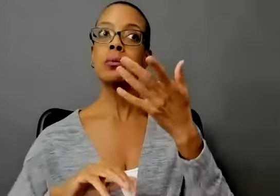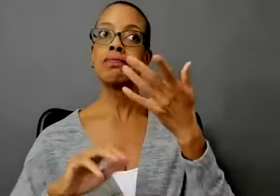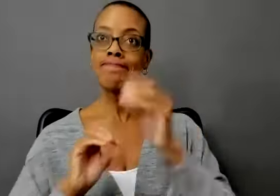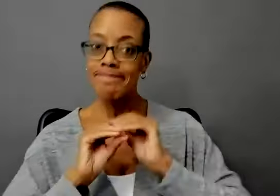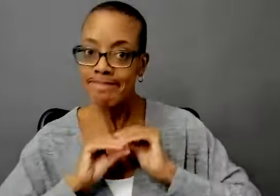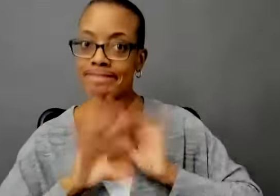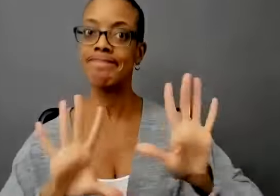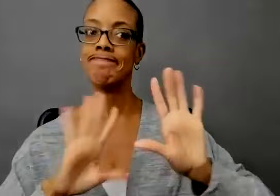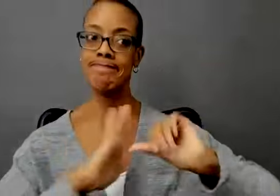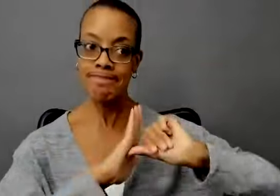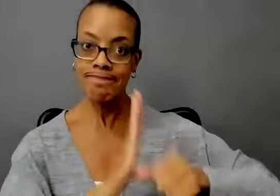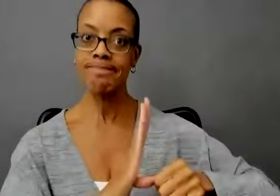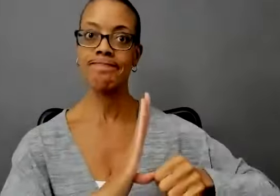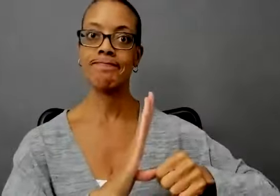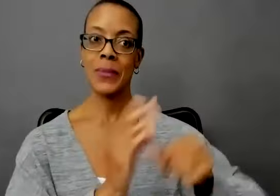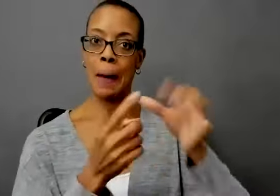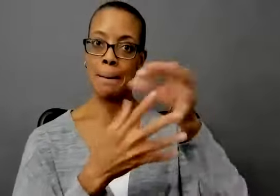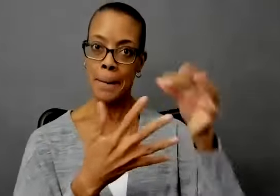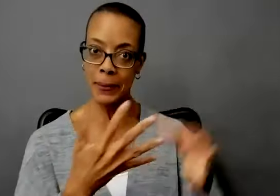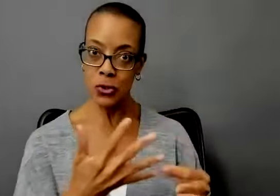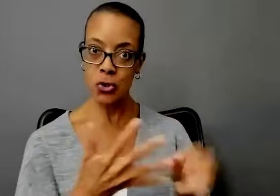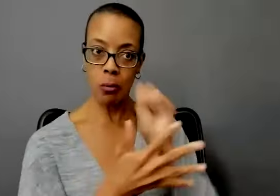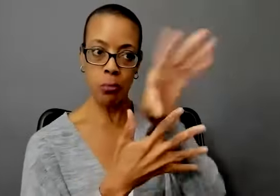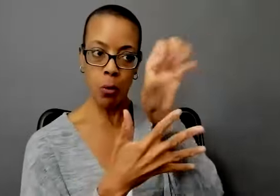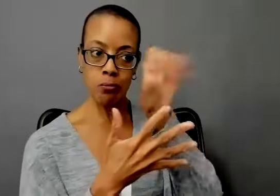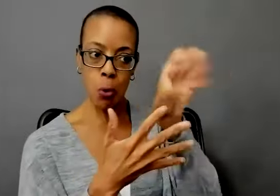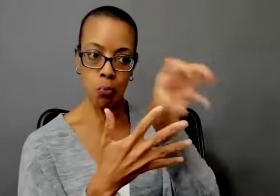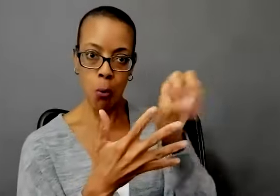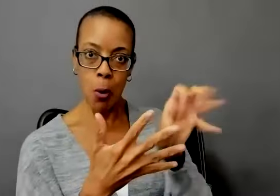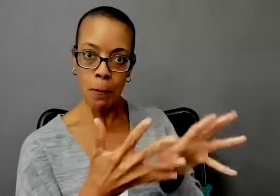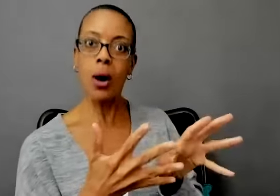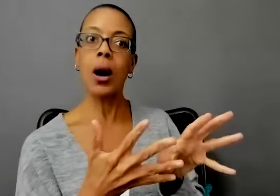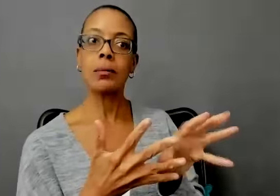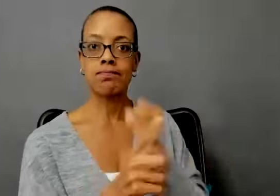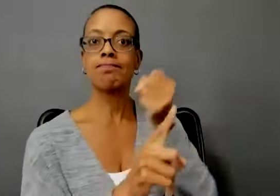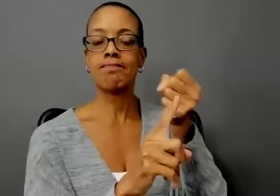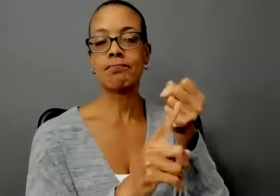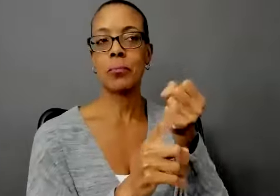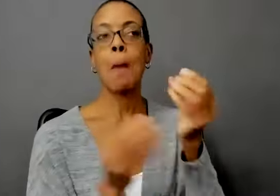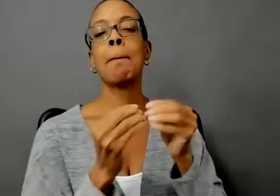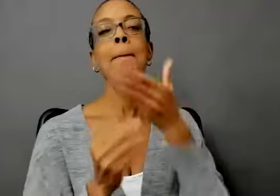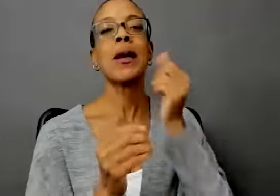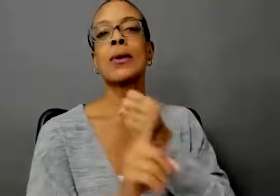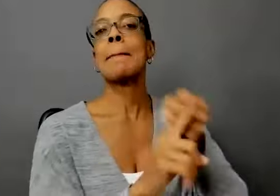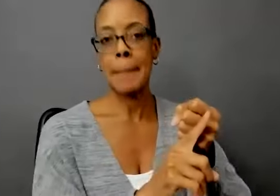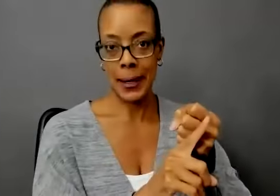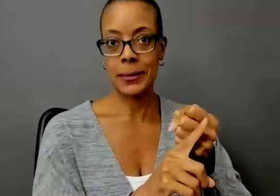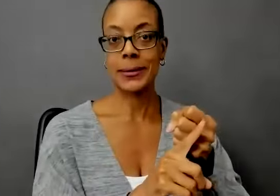message that you want to get across is more likely to end up in the final product if you're on message and you're